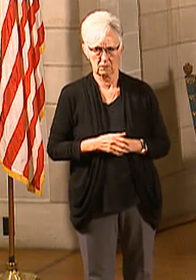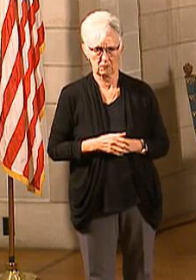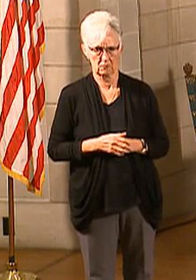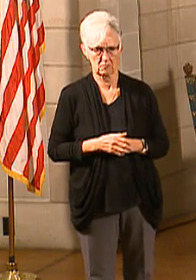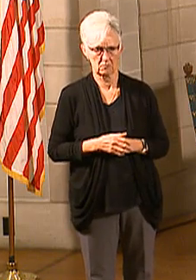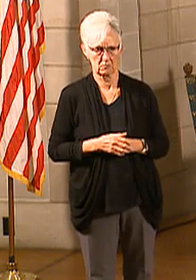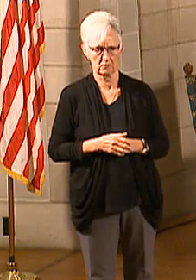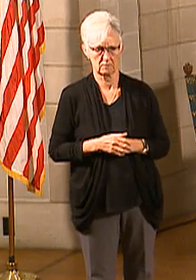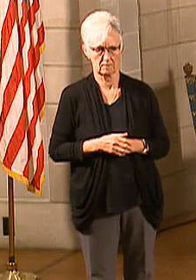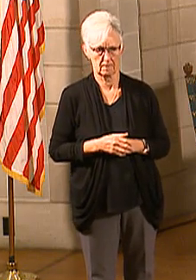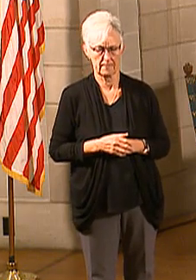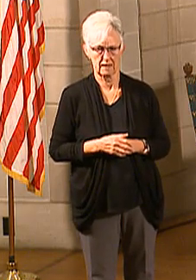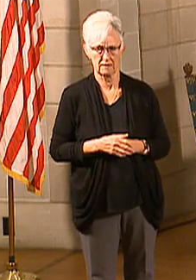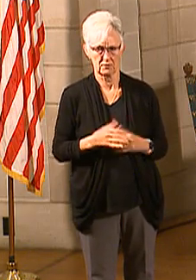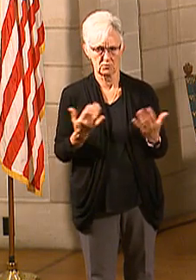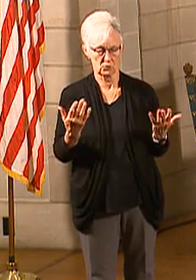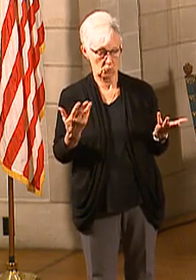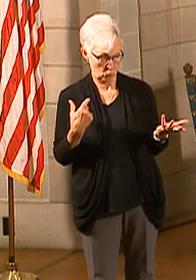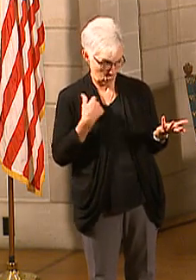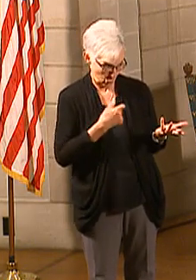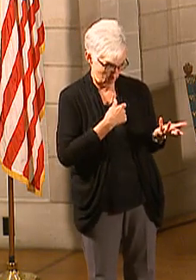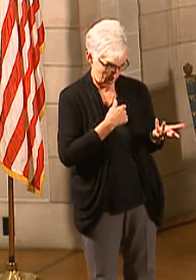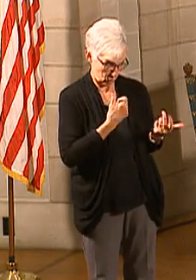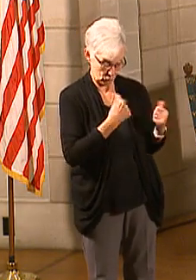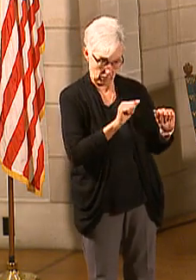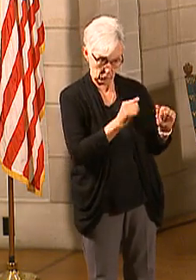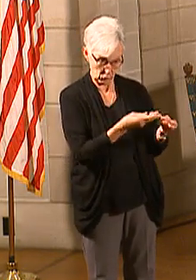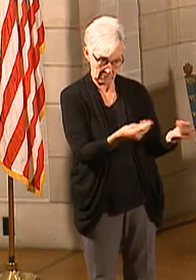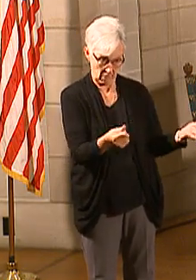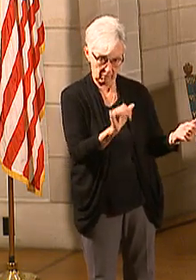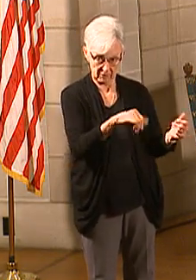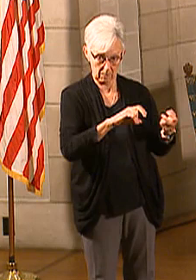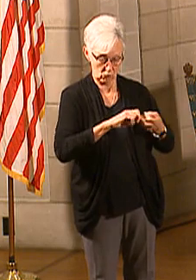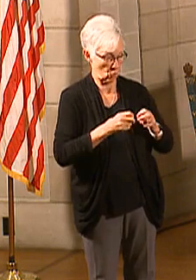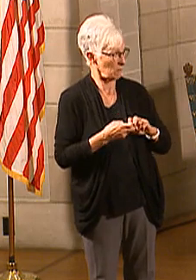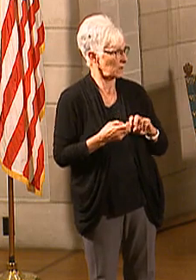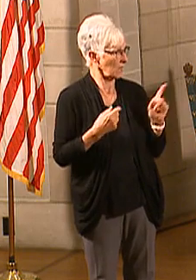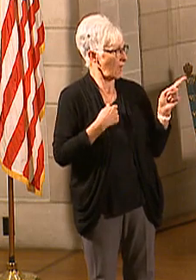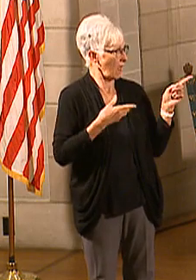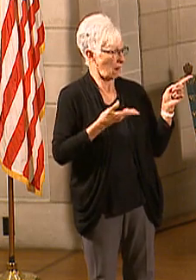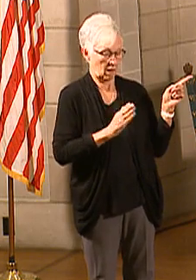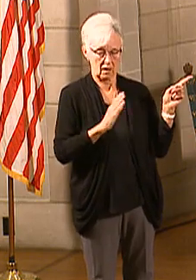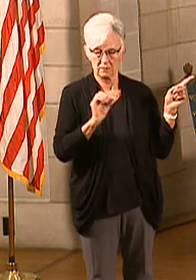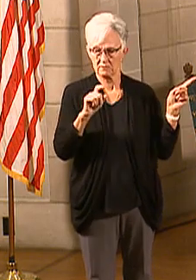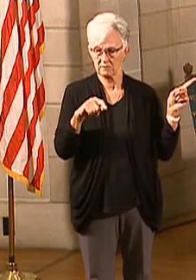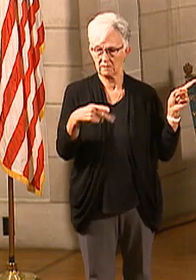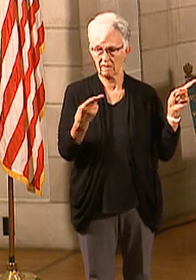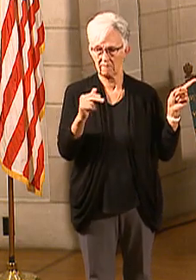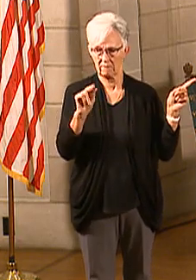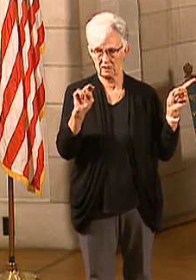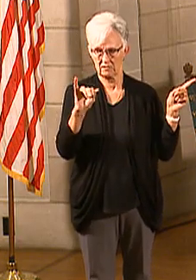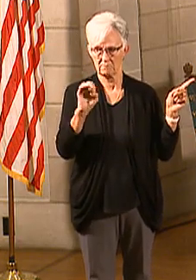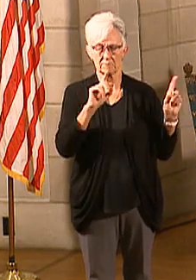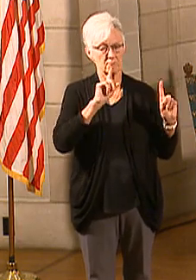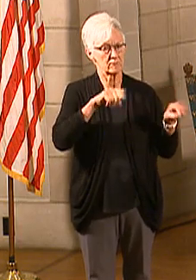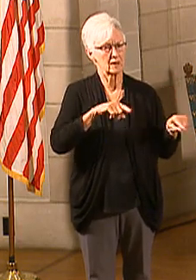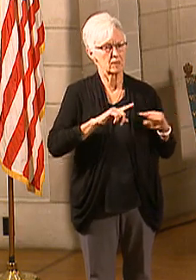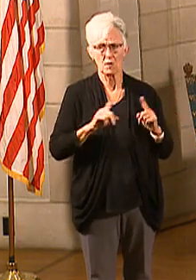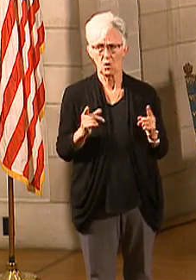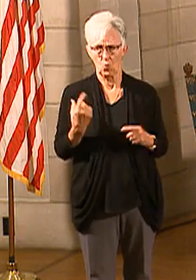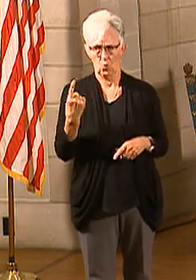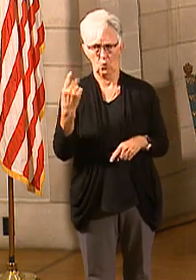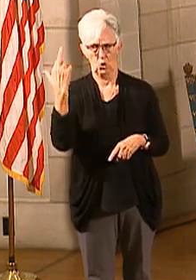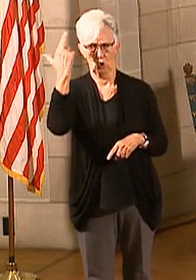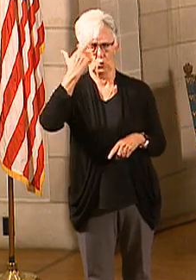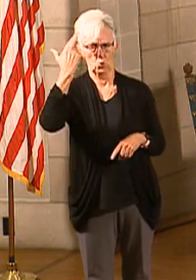more, and are we working to address that? And again, that gets back to one of the things, and I'll let Stephanie take a crack at this as well. But I think it gets back to, again, one of the reasons